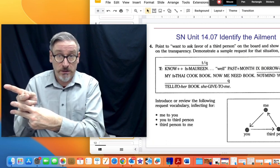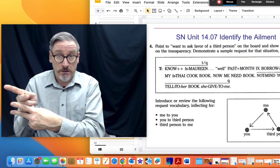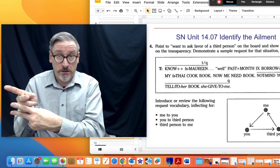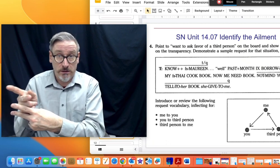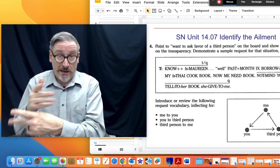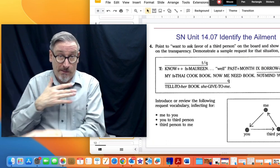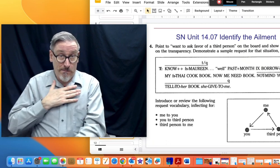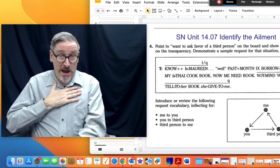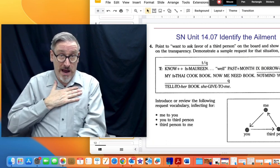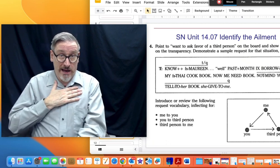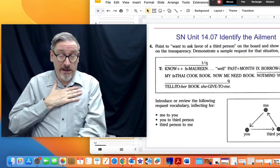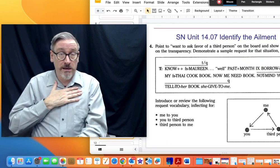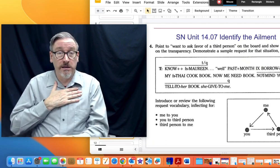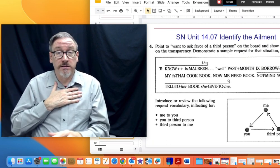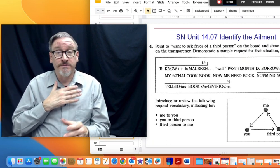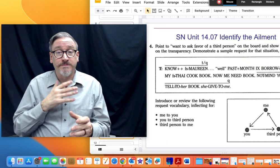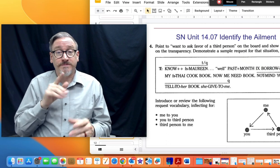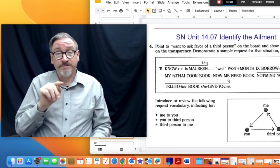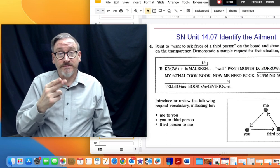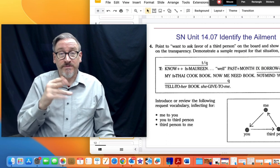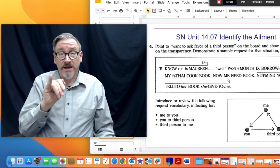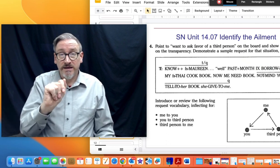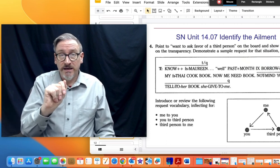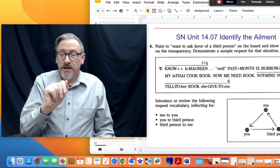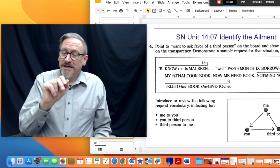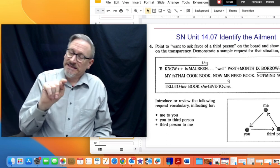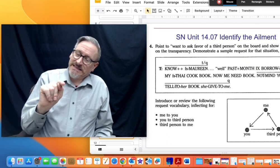me my